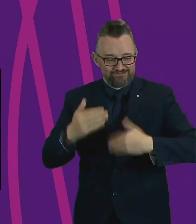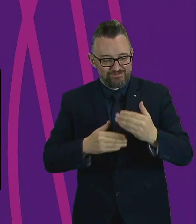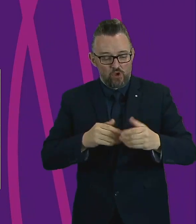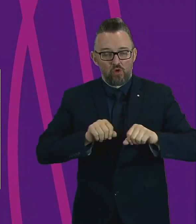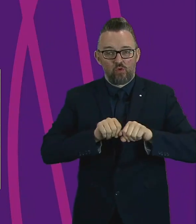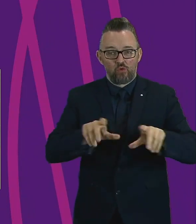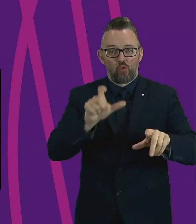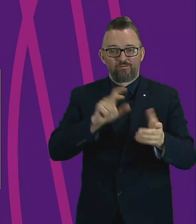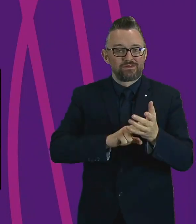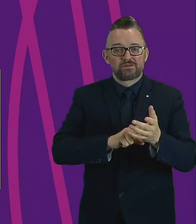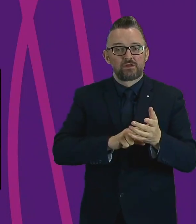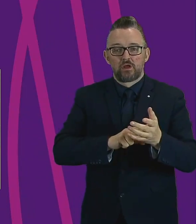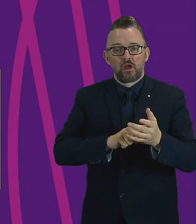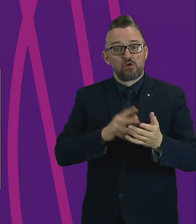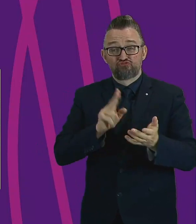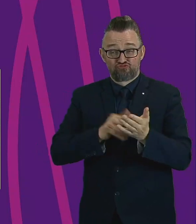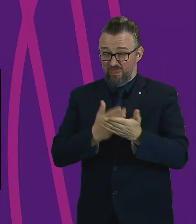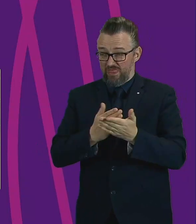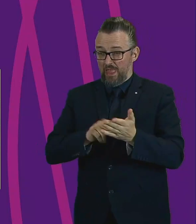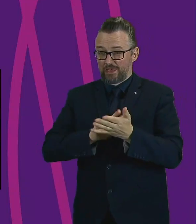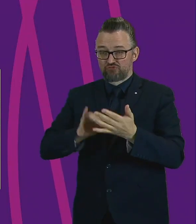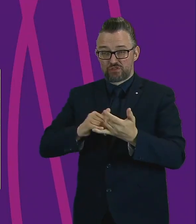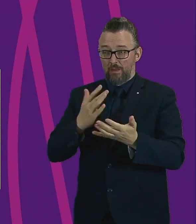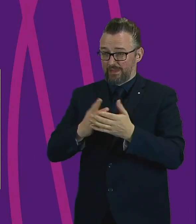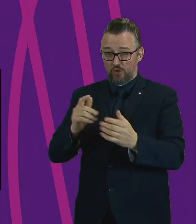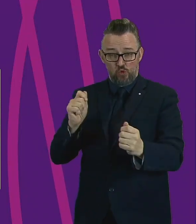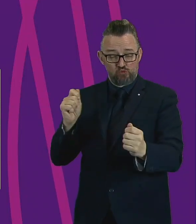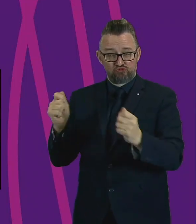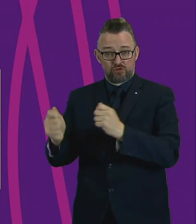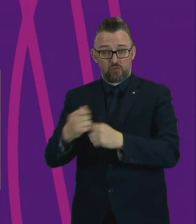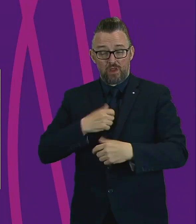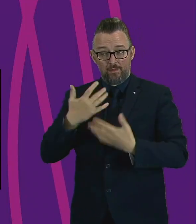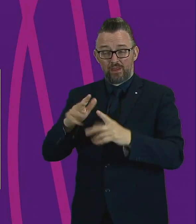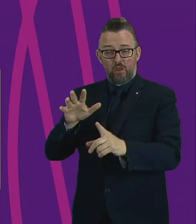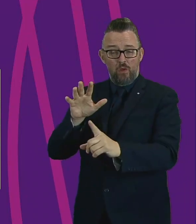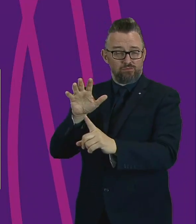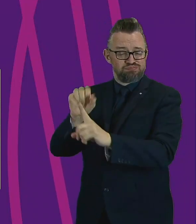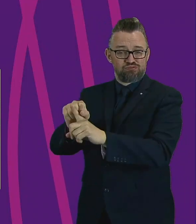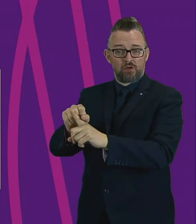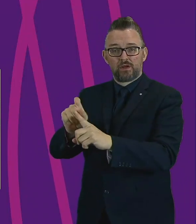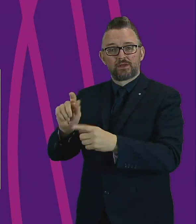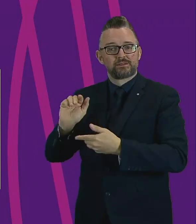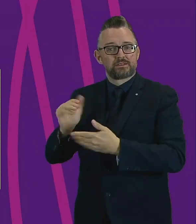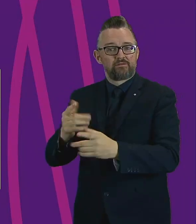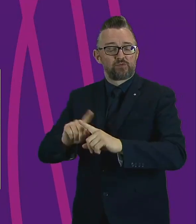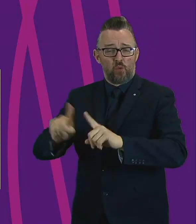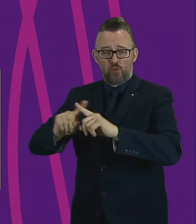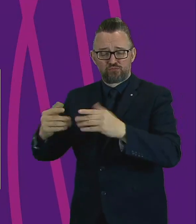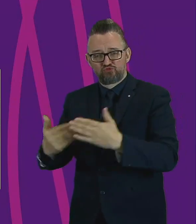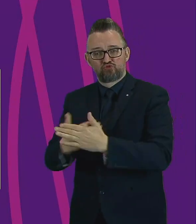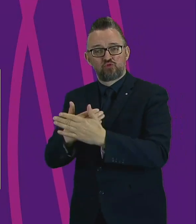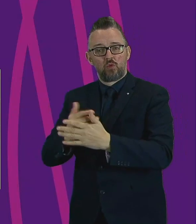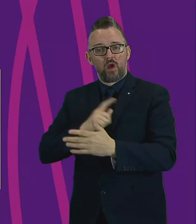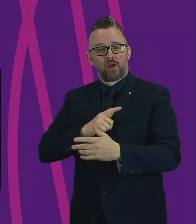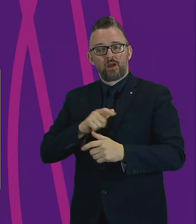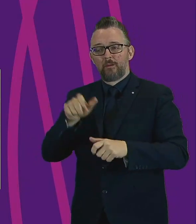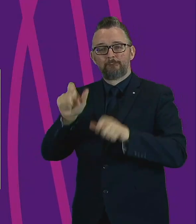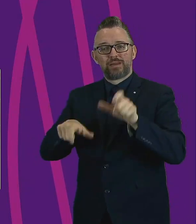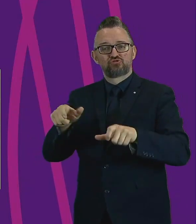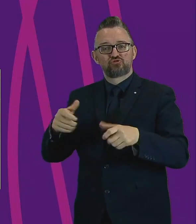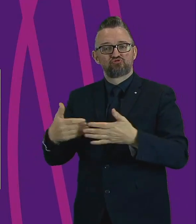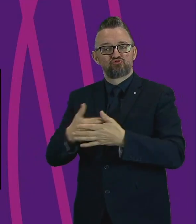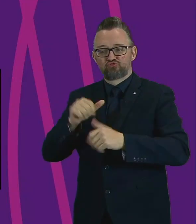it transformed itself. We've seen some remarkable developments in service delivery with new and improved patient pathways